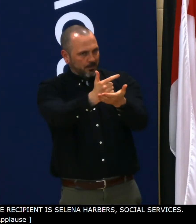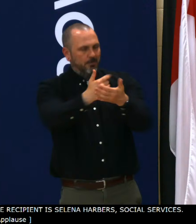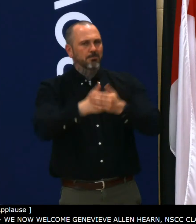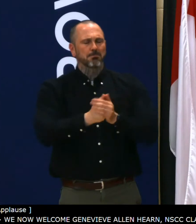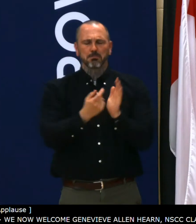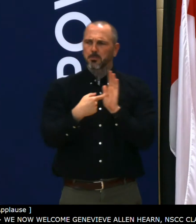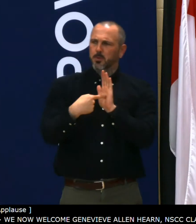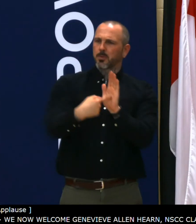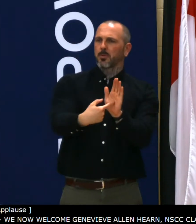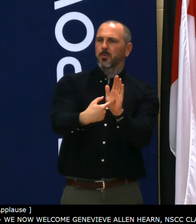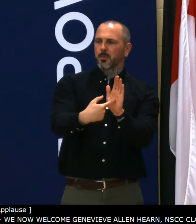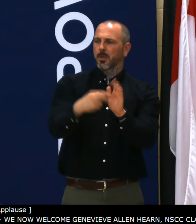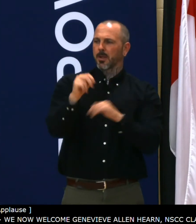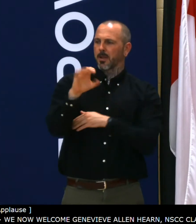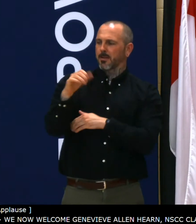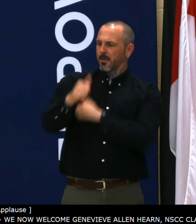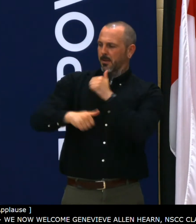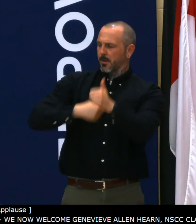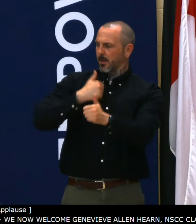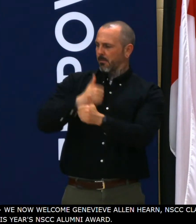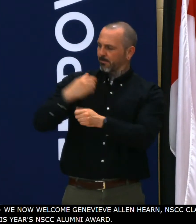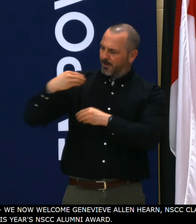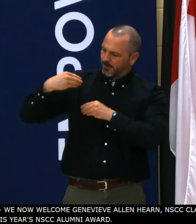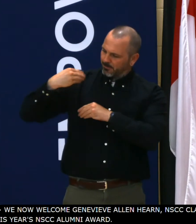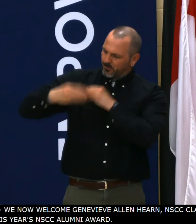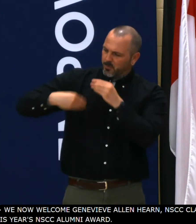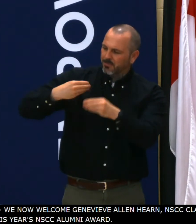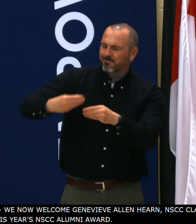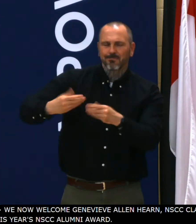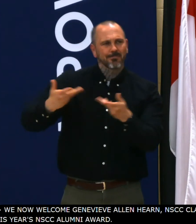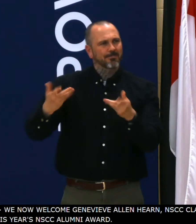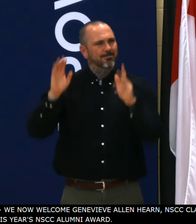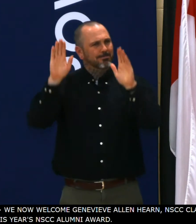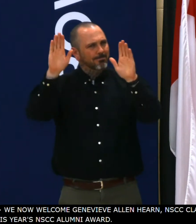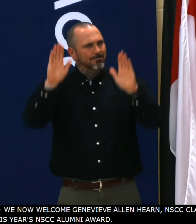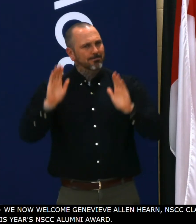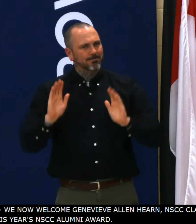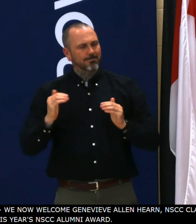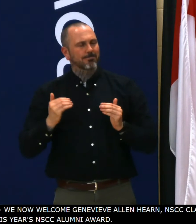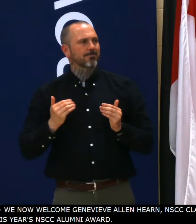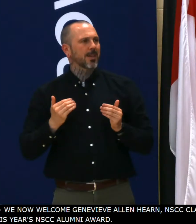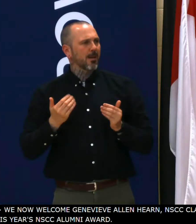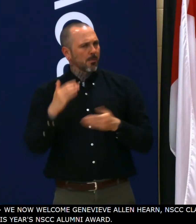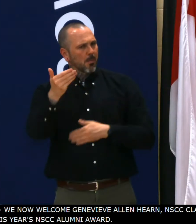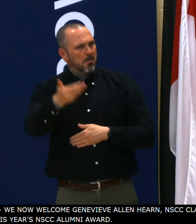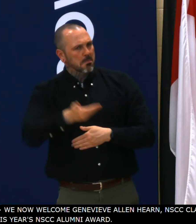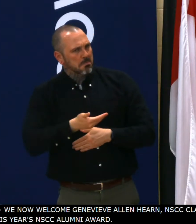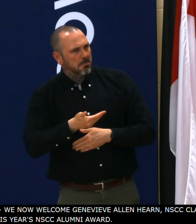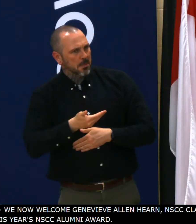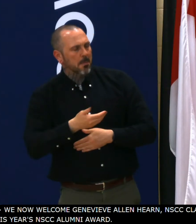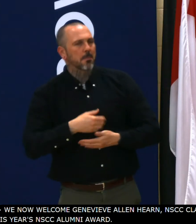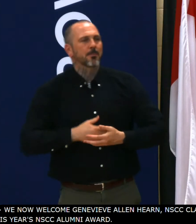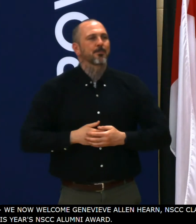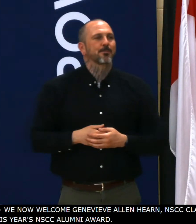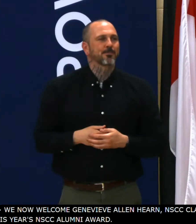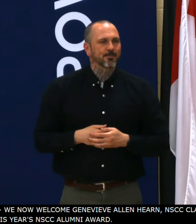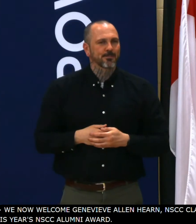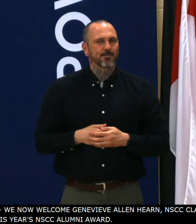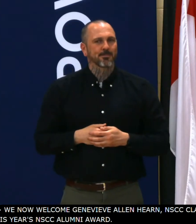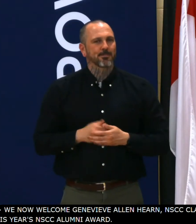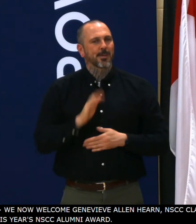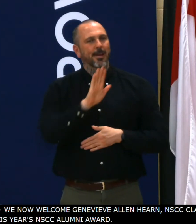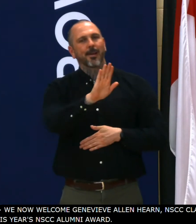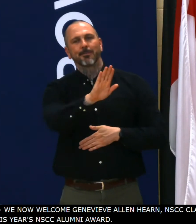the NSCC alumni tradition of excellence and ambassadorship, and whose